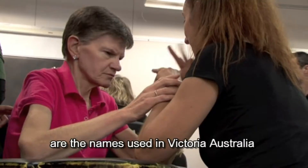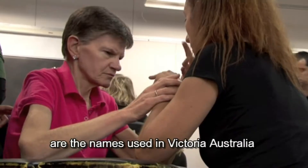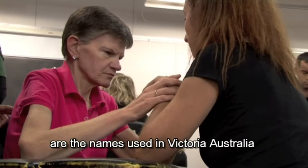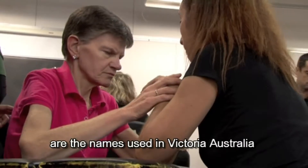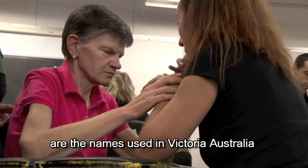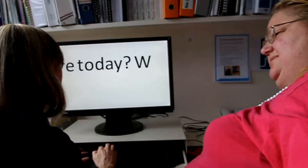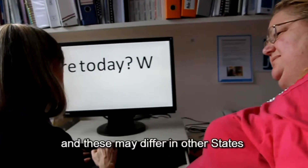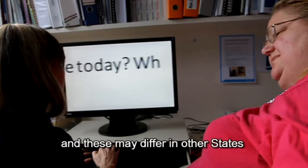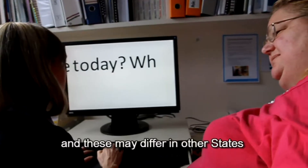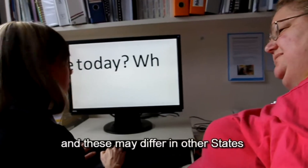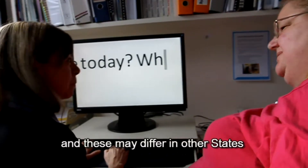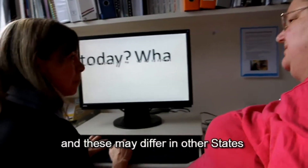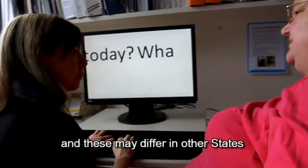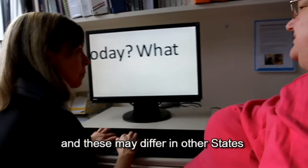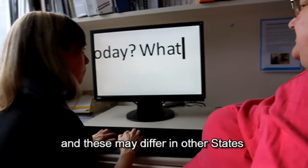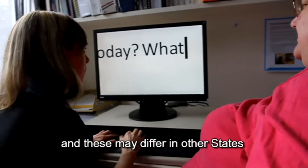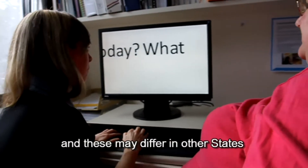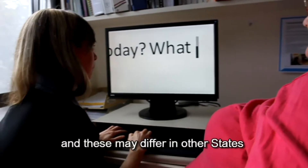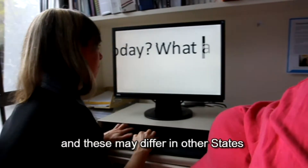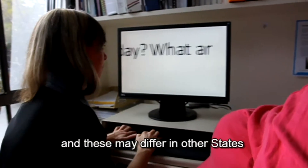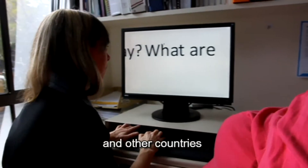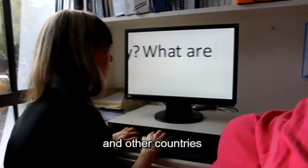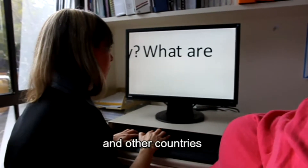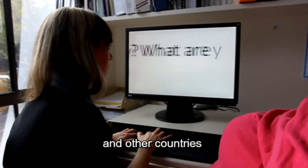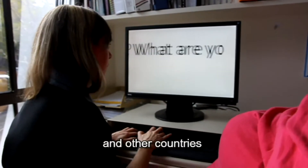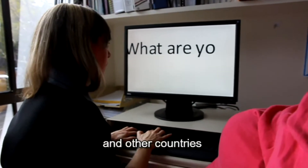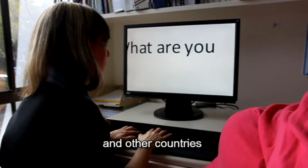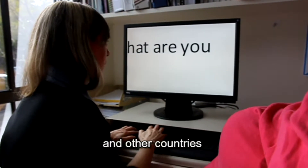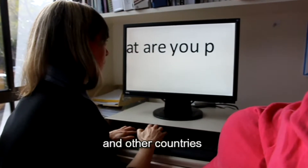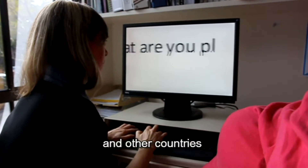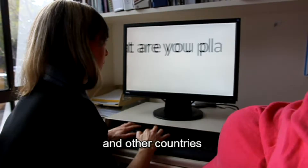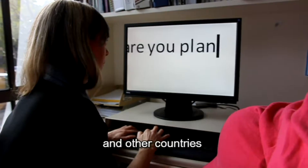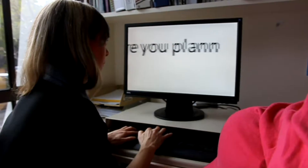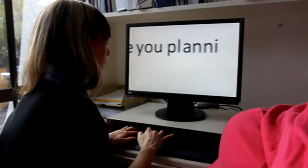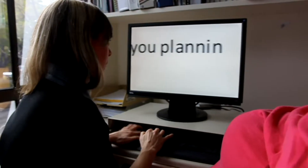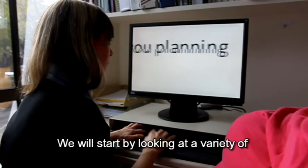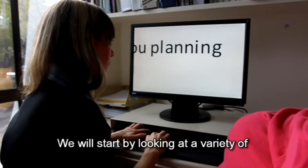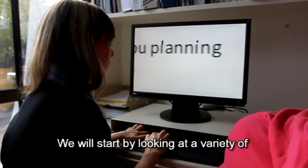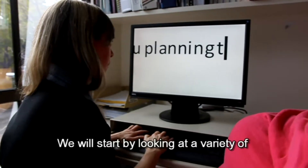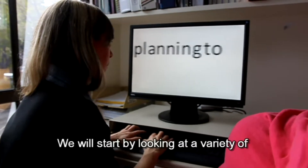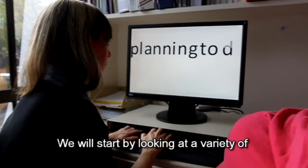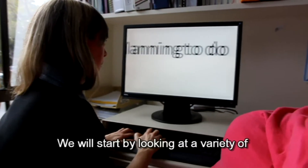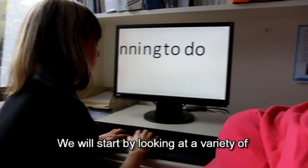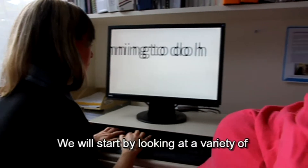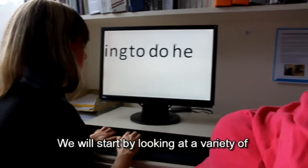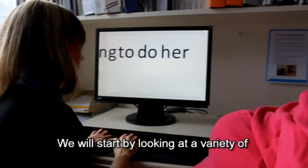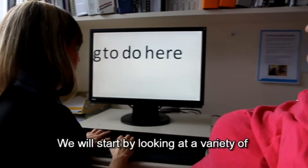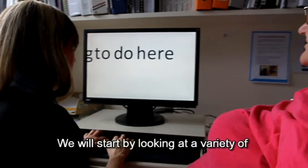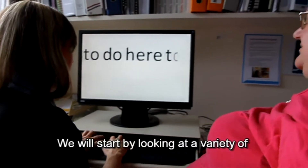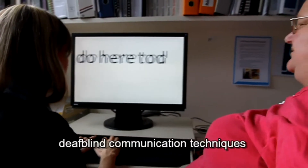Australia, and these may differ in other states and other countries. We will start by looking at a variety of